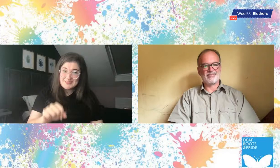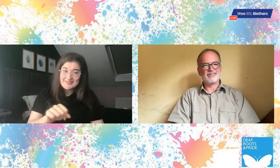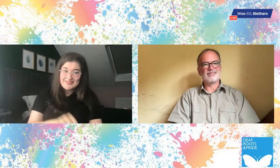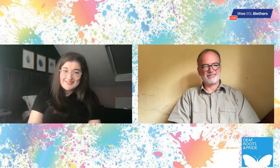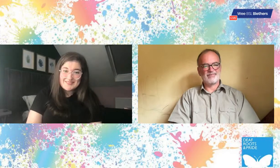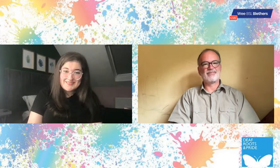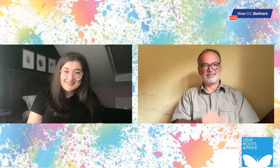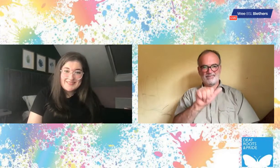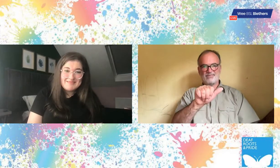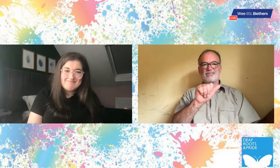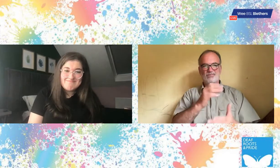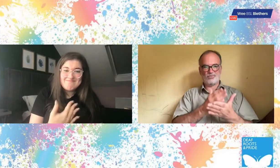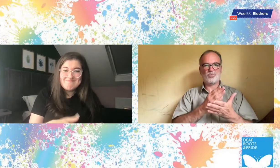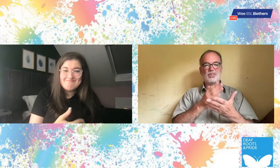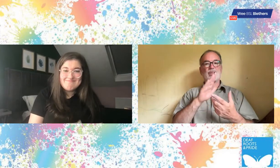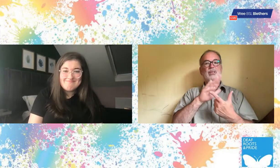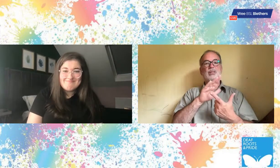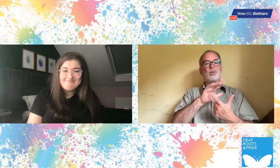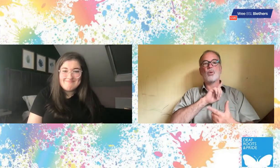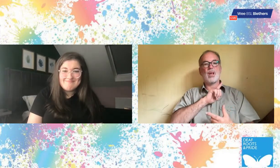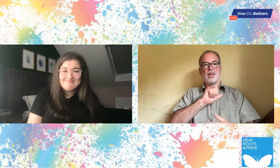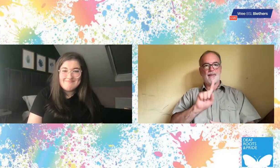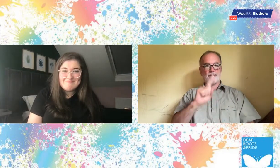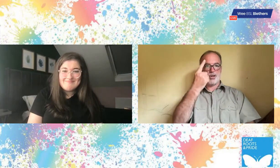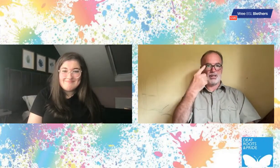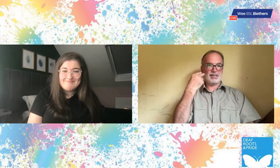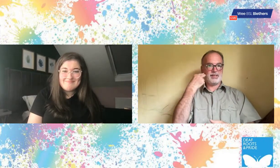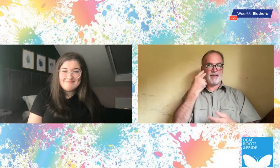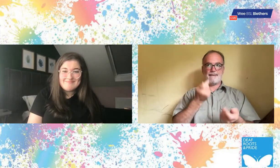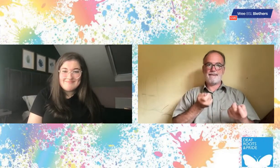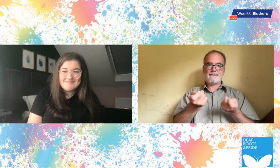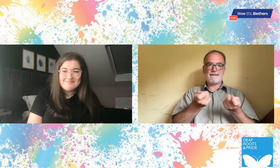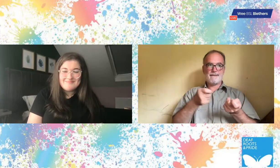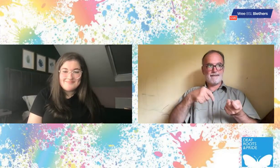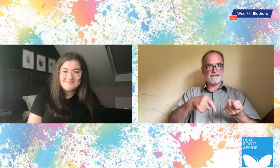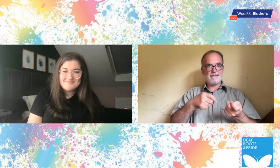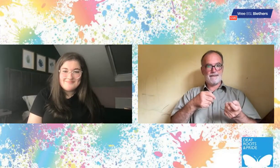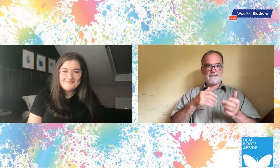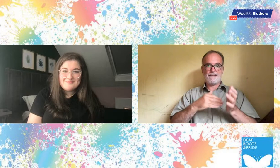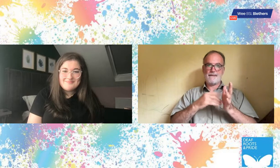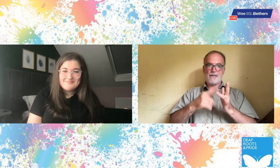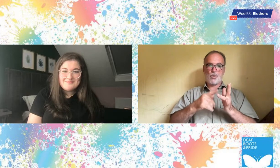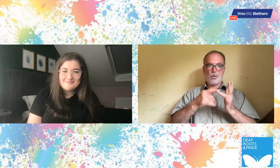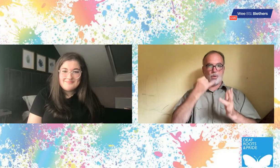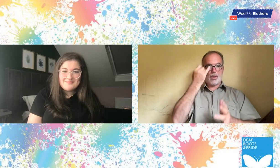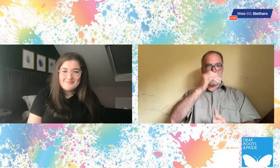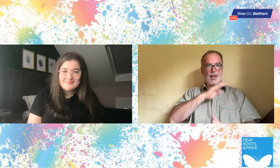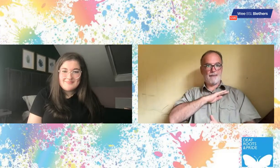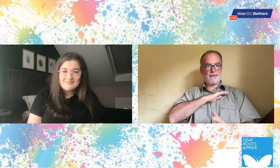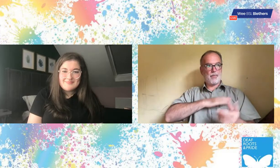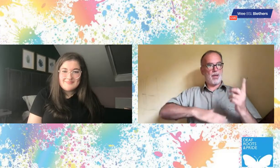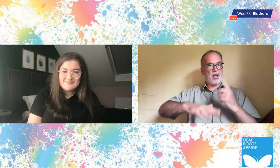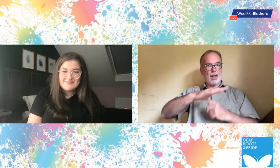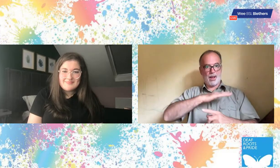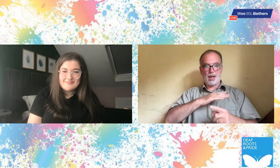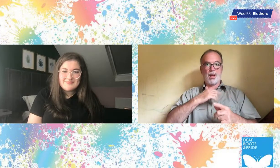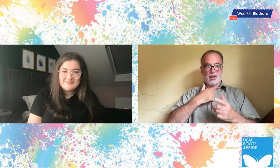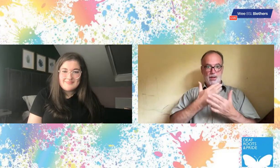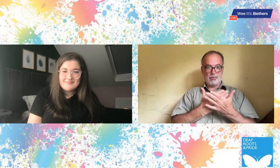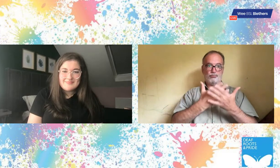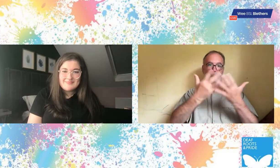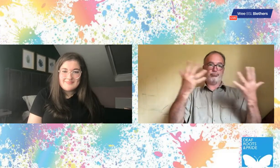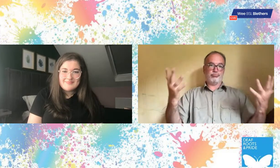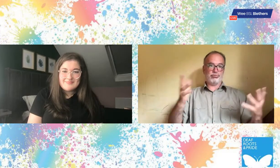I'm sure a lot of people just find your experience just so rich and so interesting. Well, I